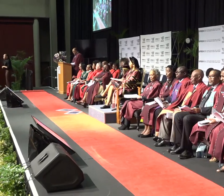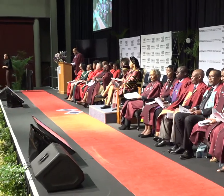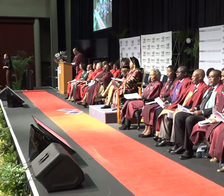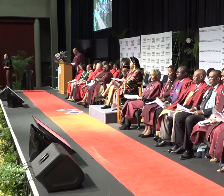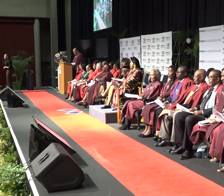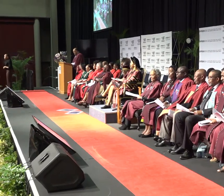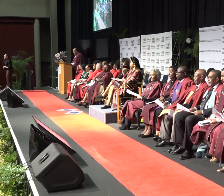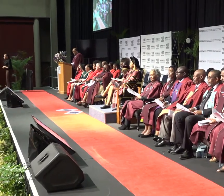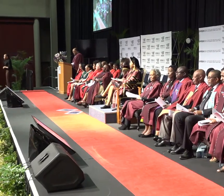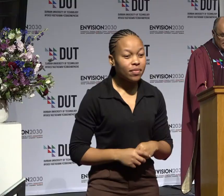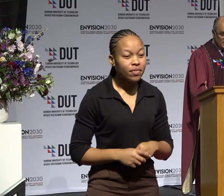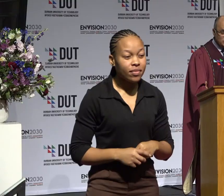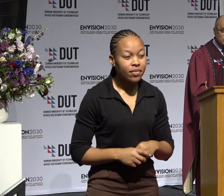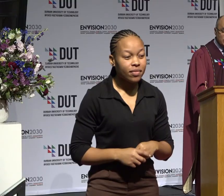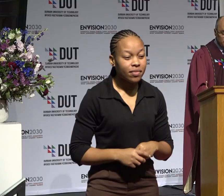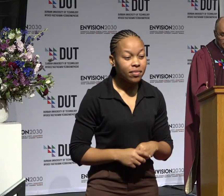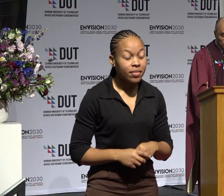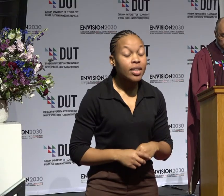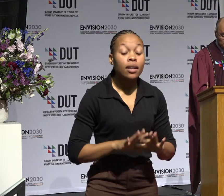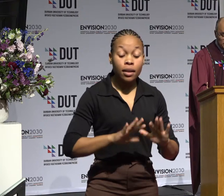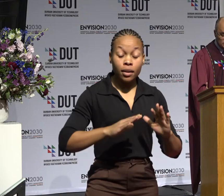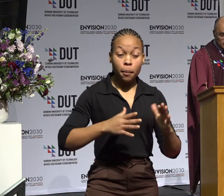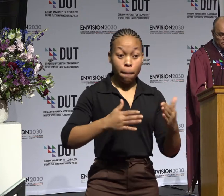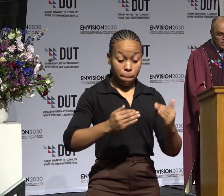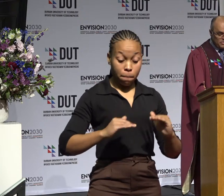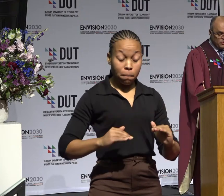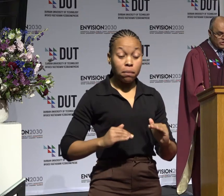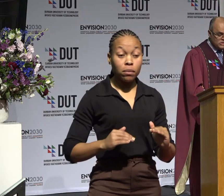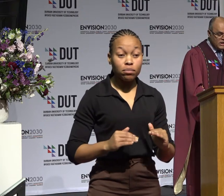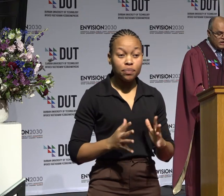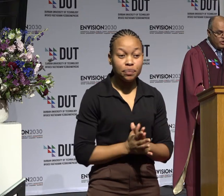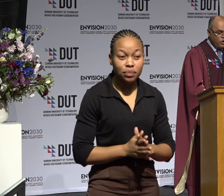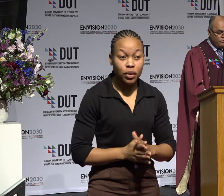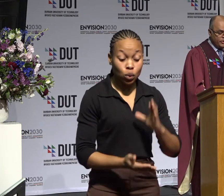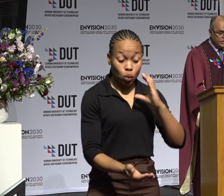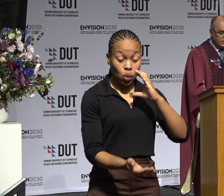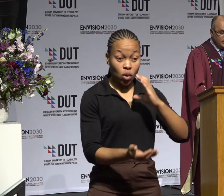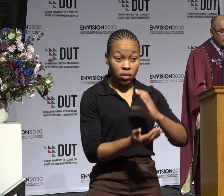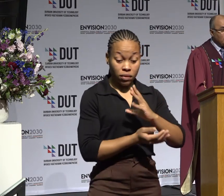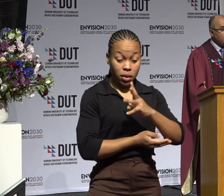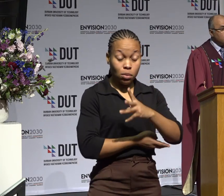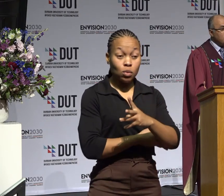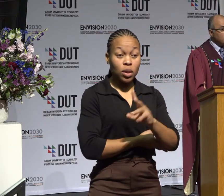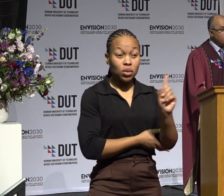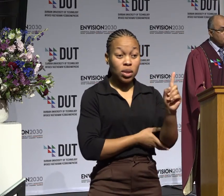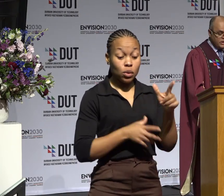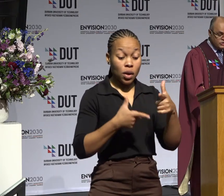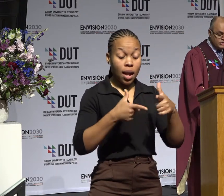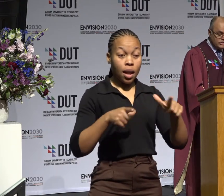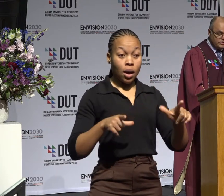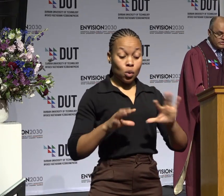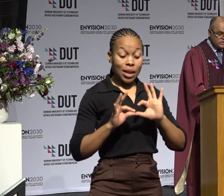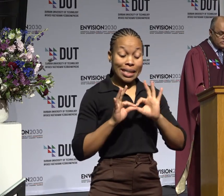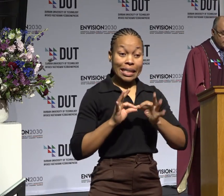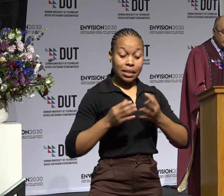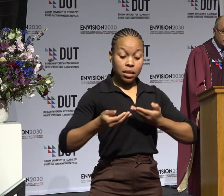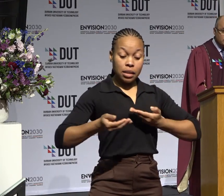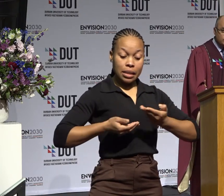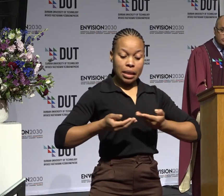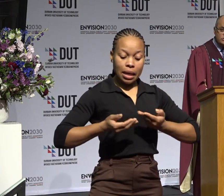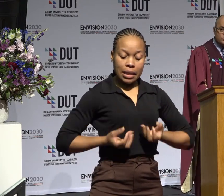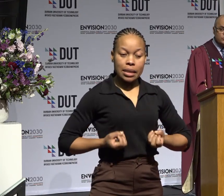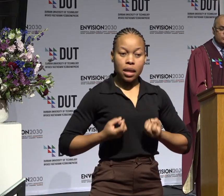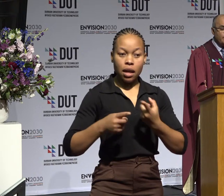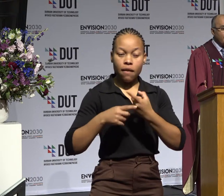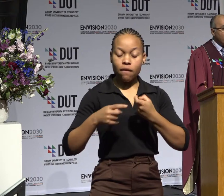Ladies and gentlemen, I'm also pleased to confirm that once again, we are offering language interpretation services from English